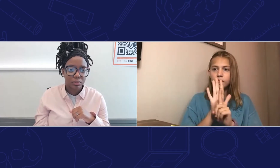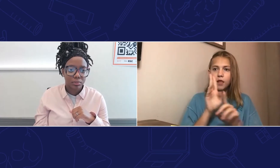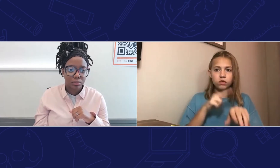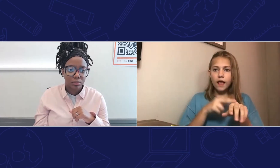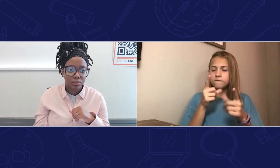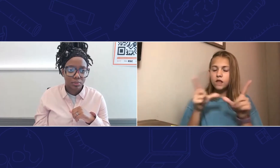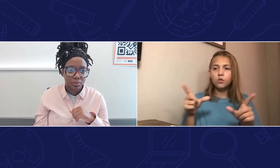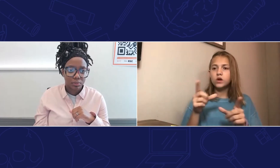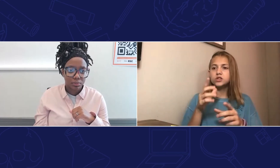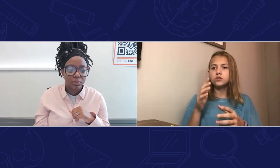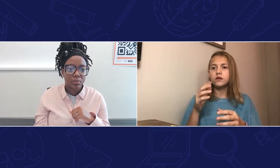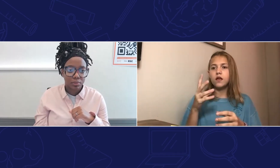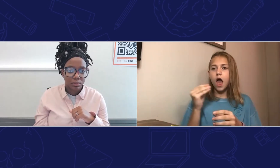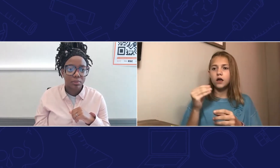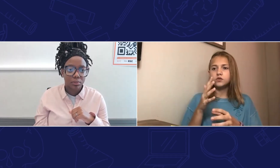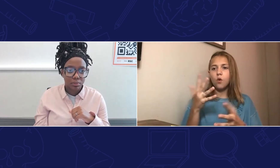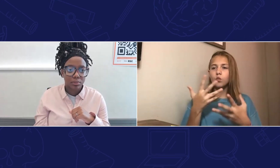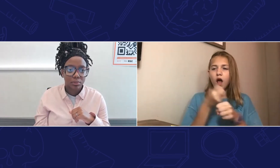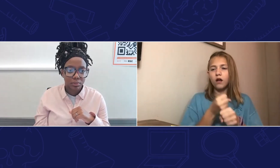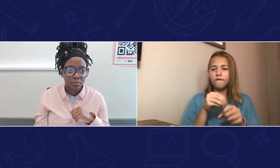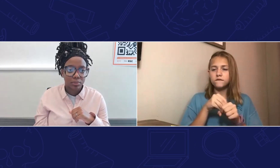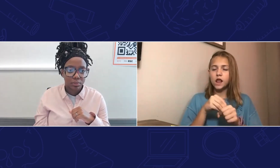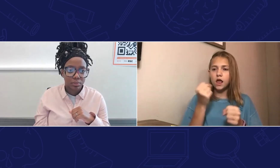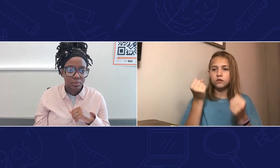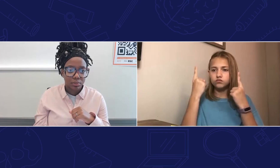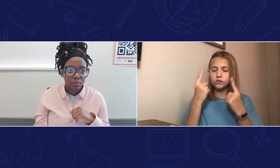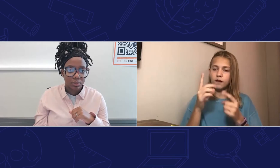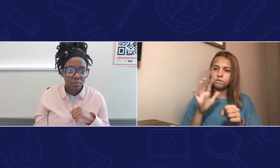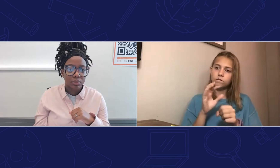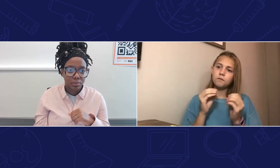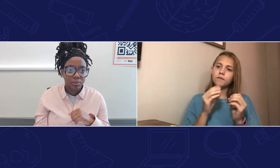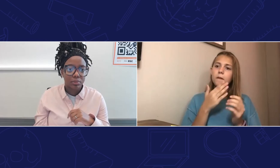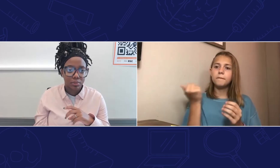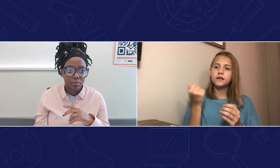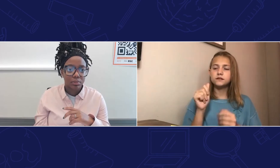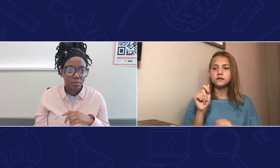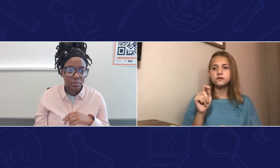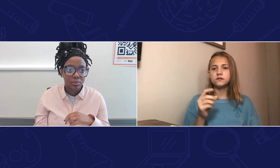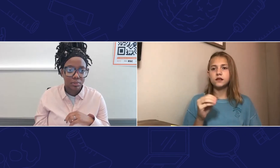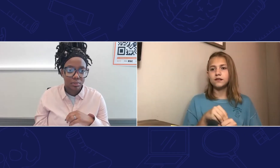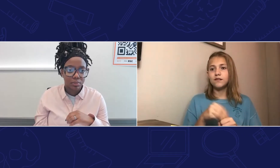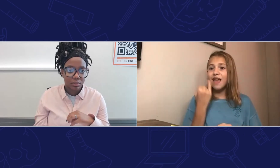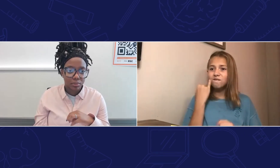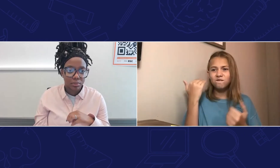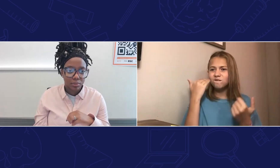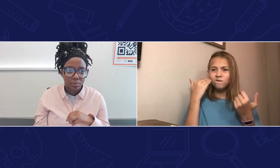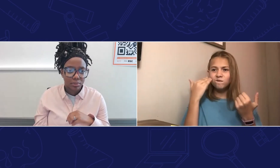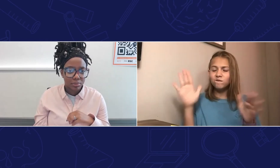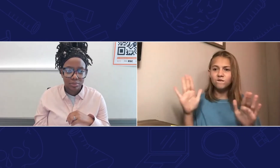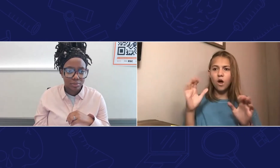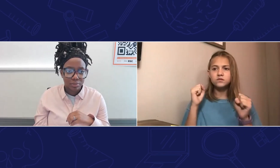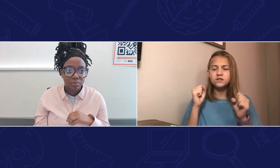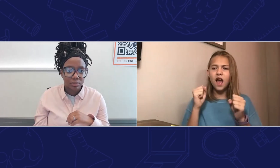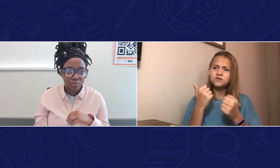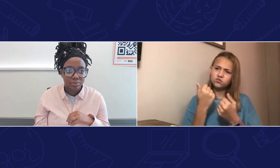So as long as sign is their native language and they can be confident in their understanding, that's what's best. And